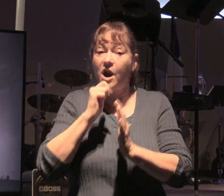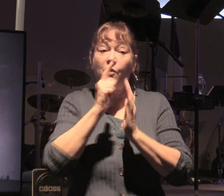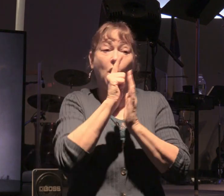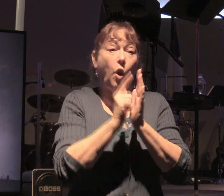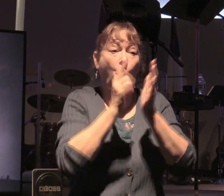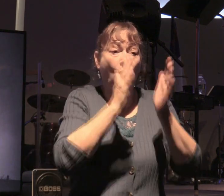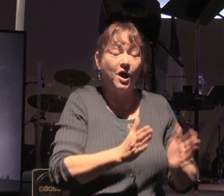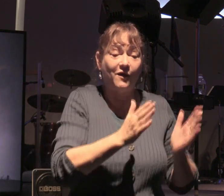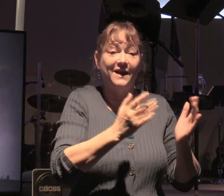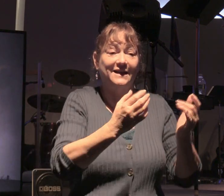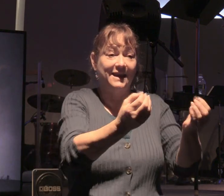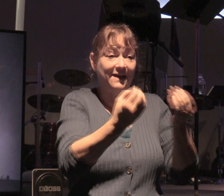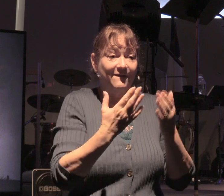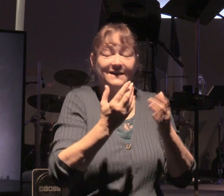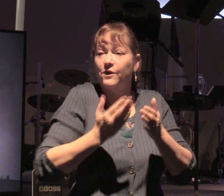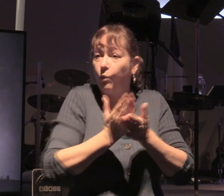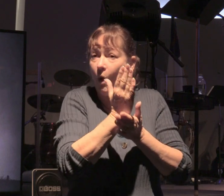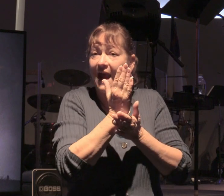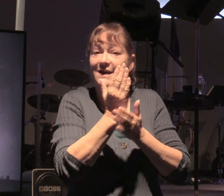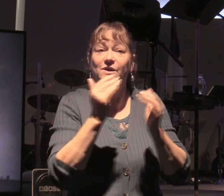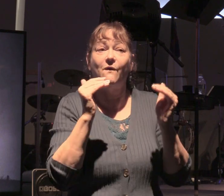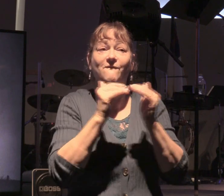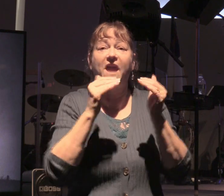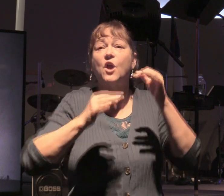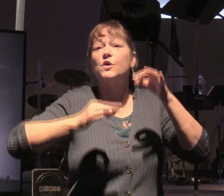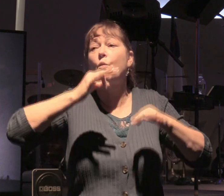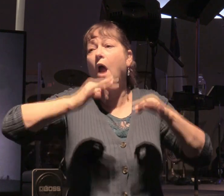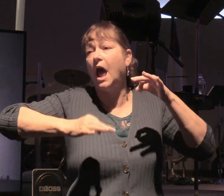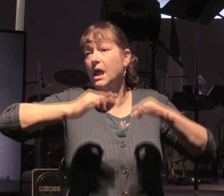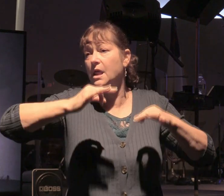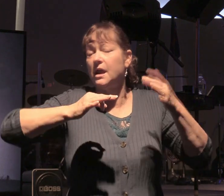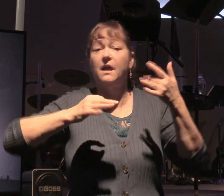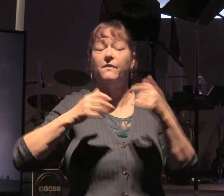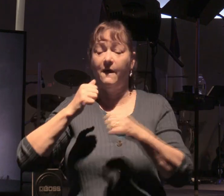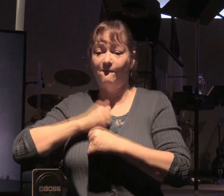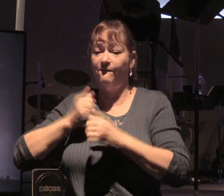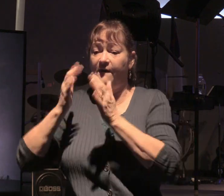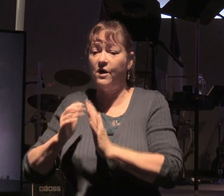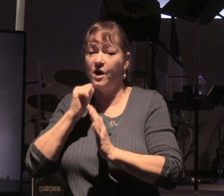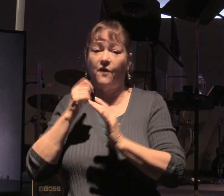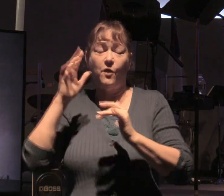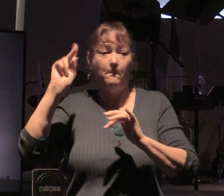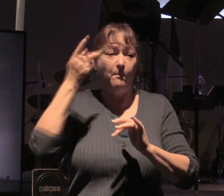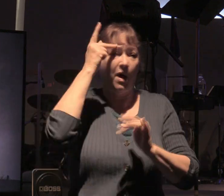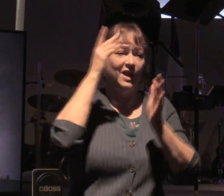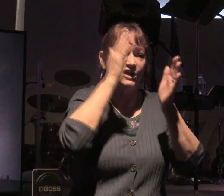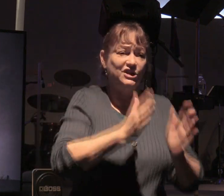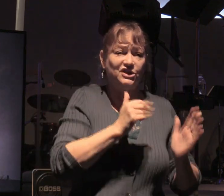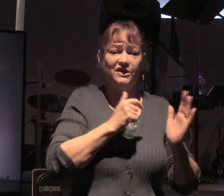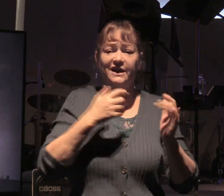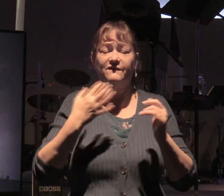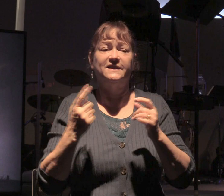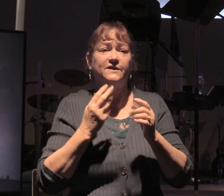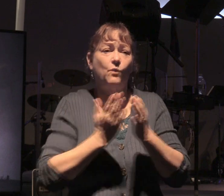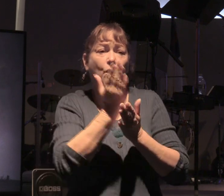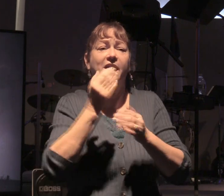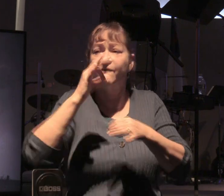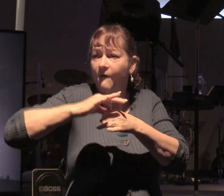lawyer, that has given us the right to a fair trial. The veteran, not the politician, that's given us the right to